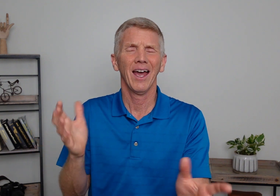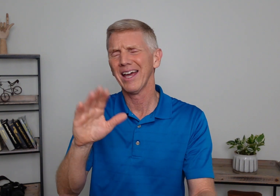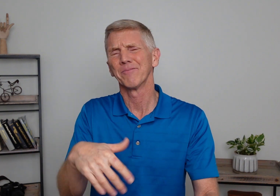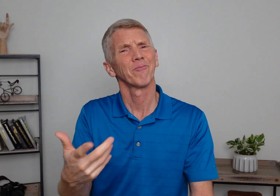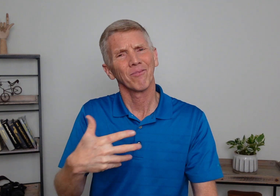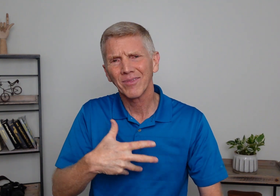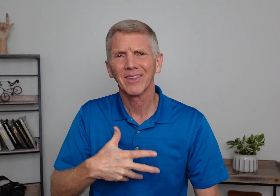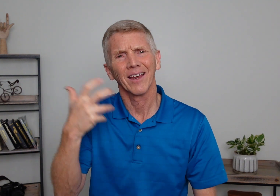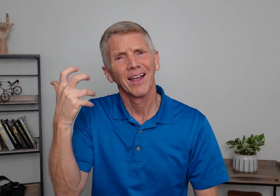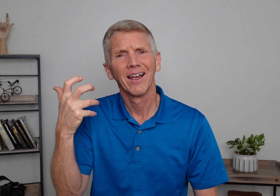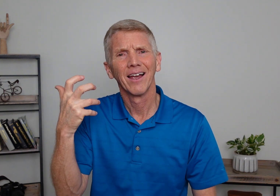hey,